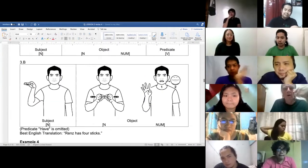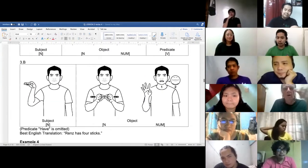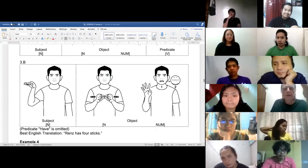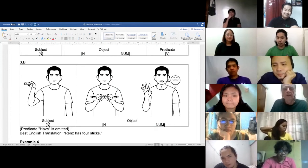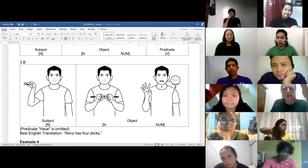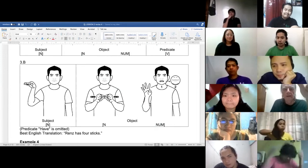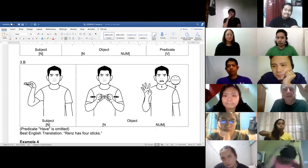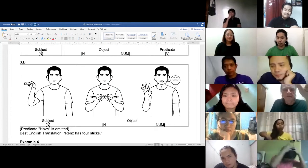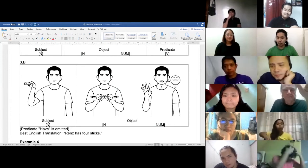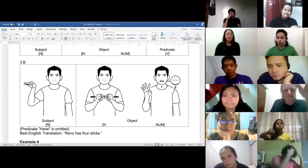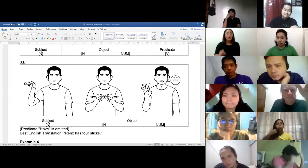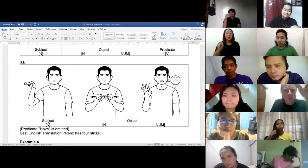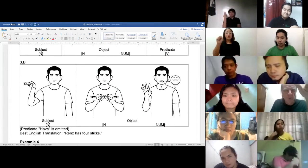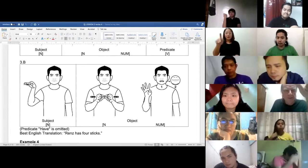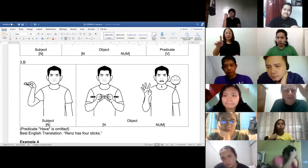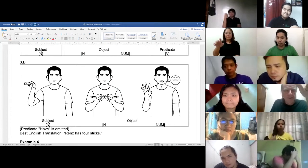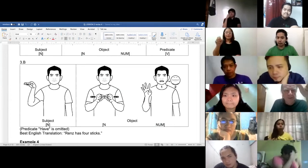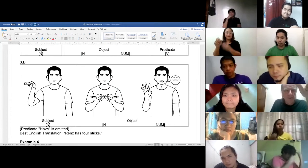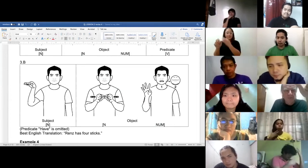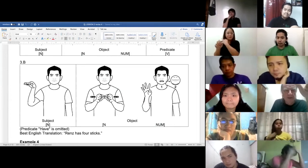Okay, we might need to go back to